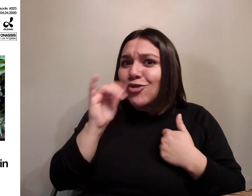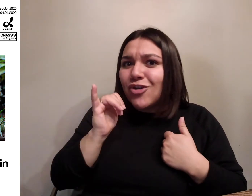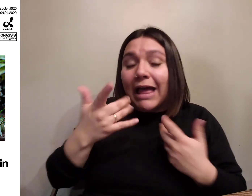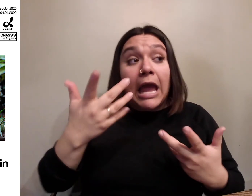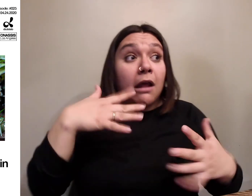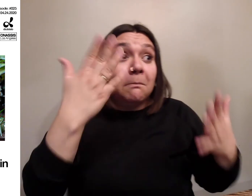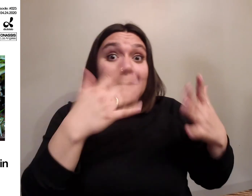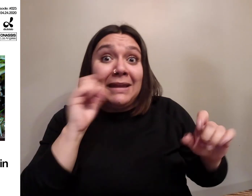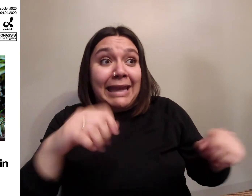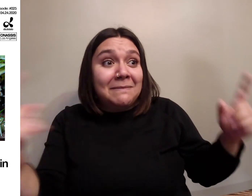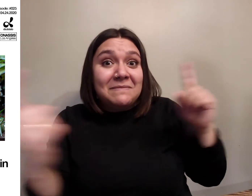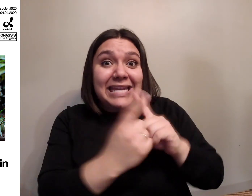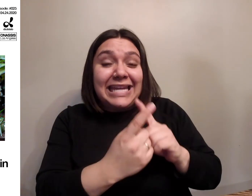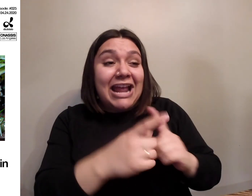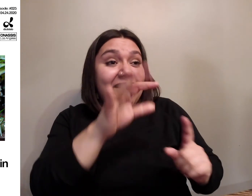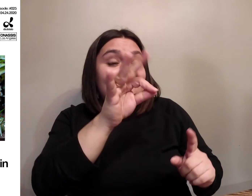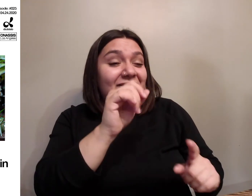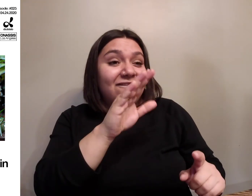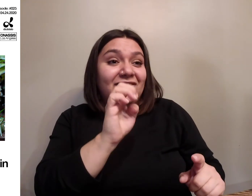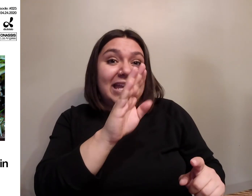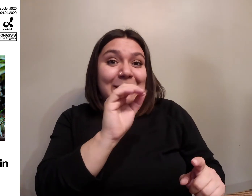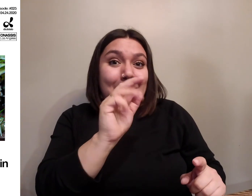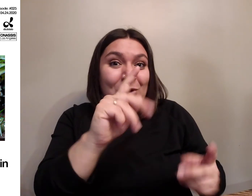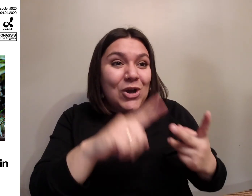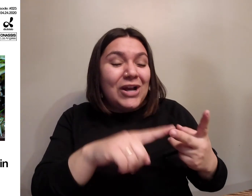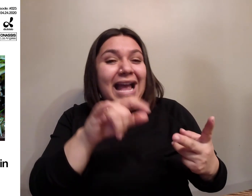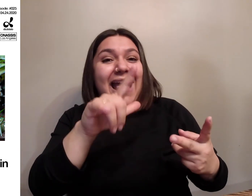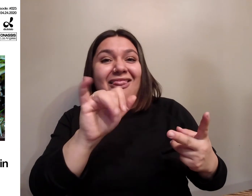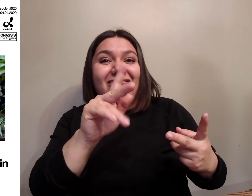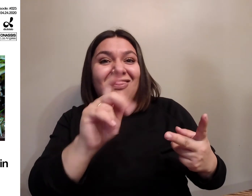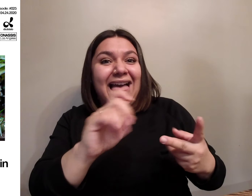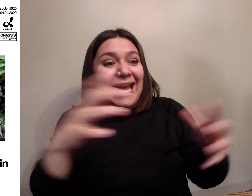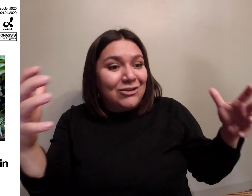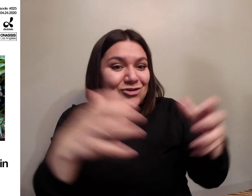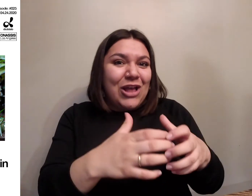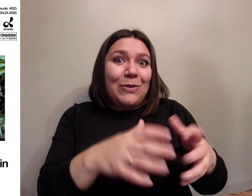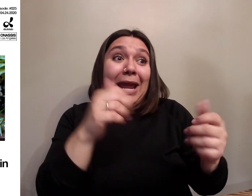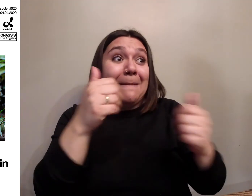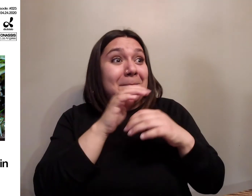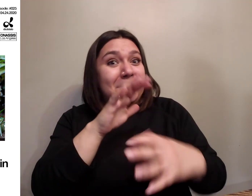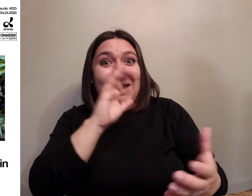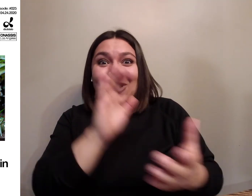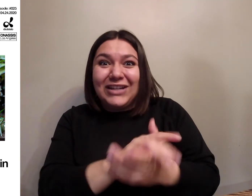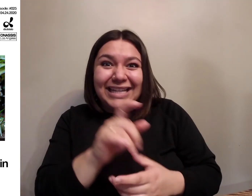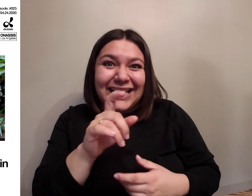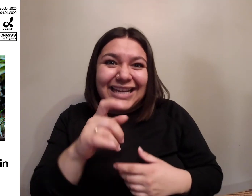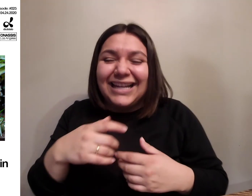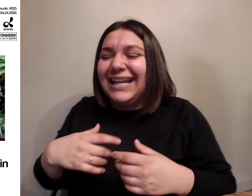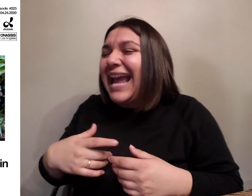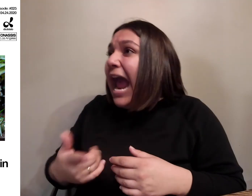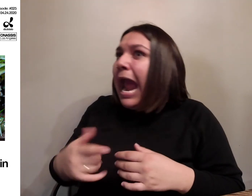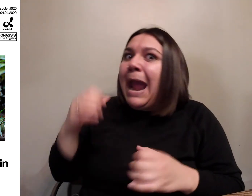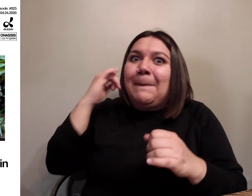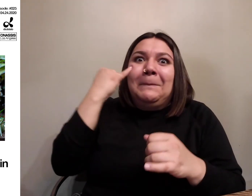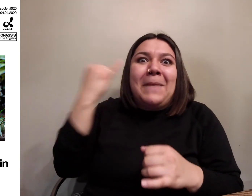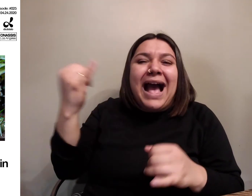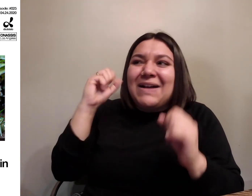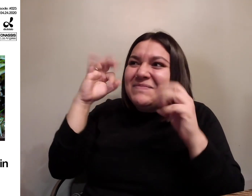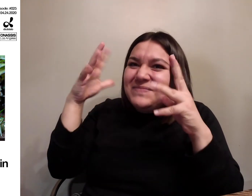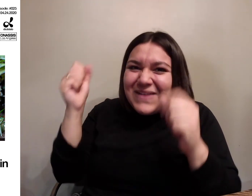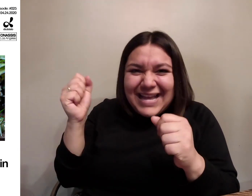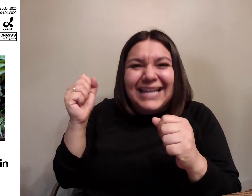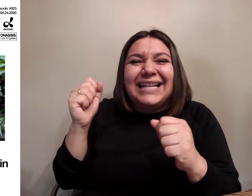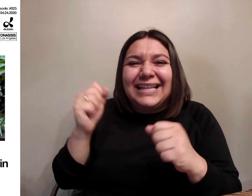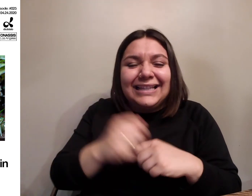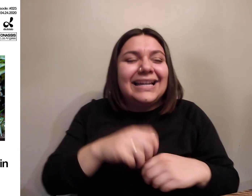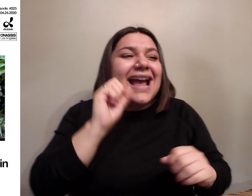that speaks to you. Oh, beautiful. I think, again, it comes back to, in a way, what Gramsci was saying.